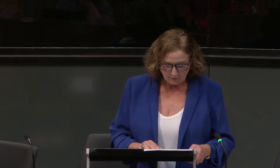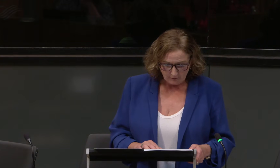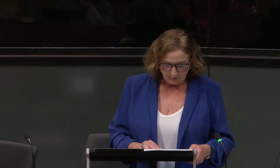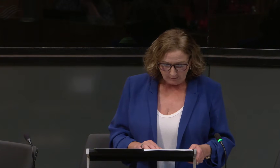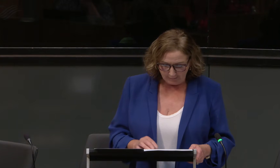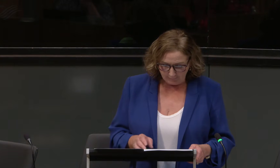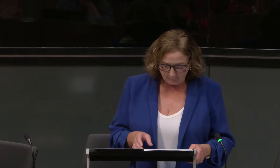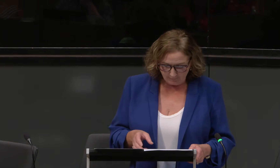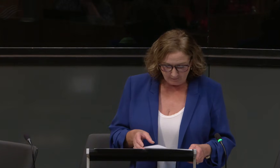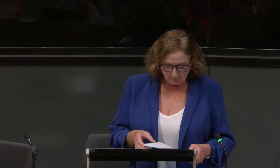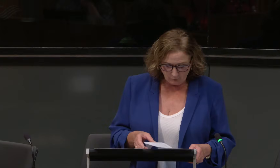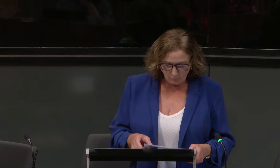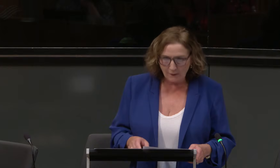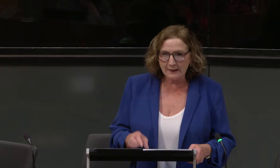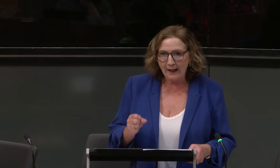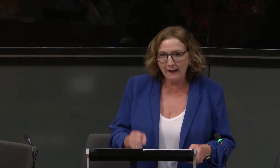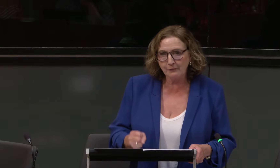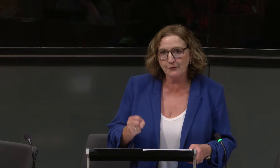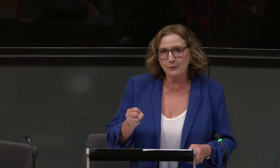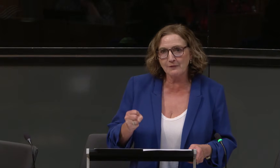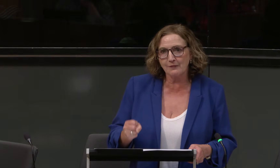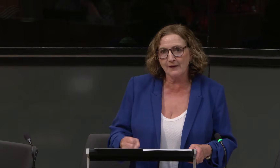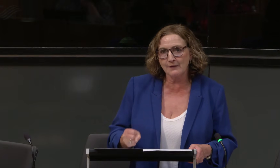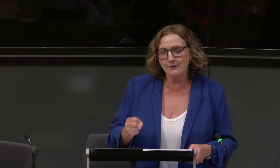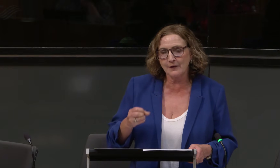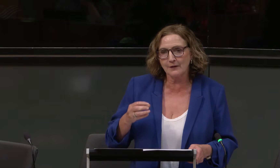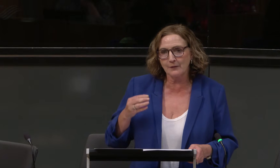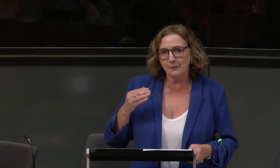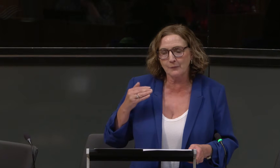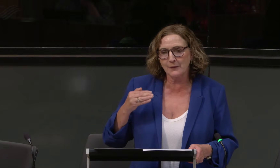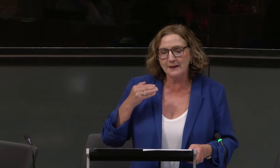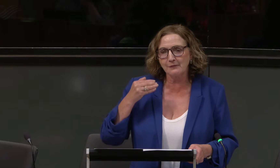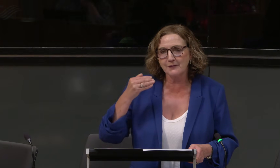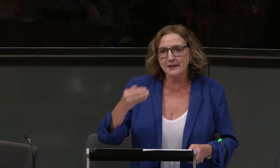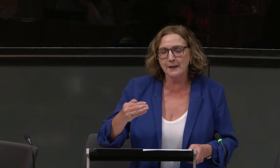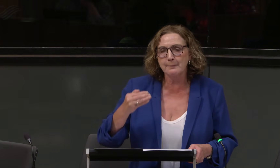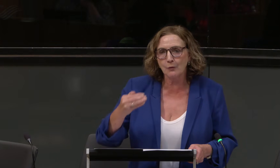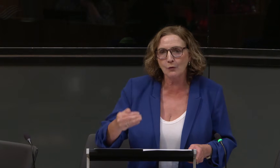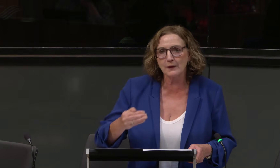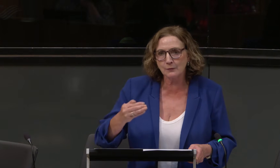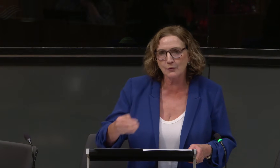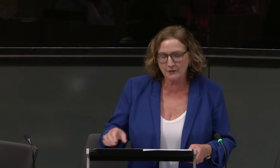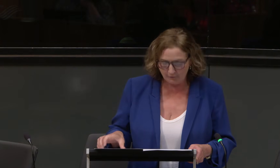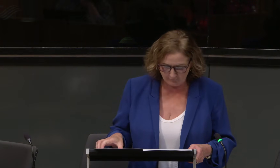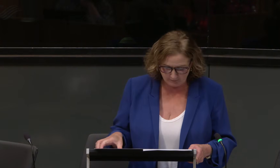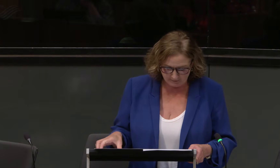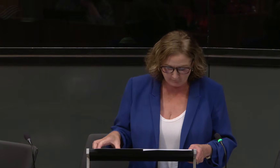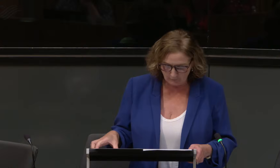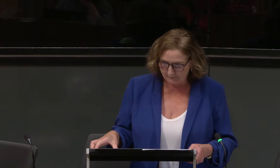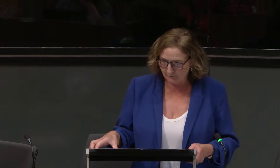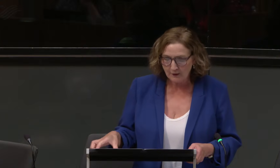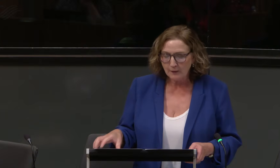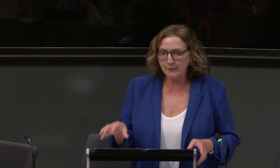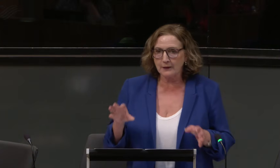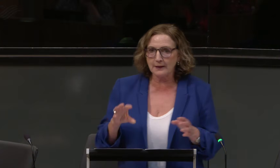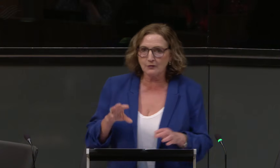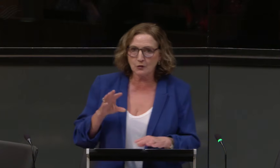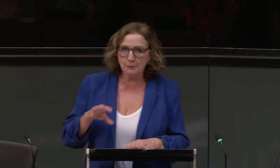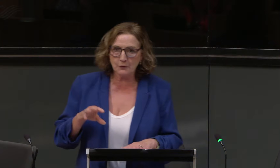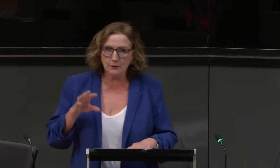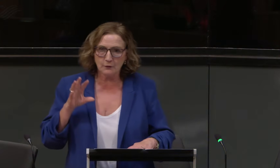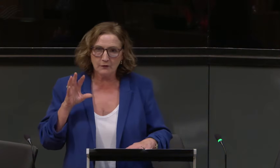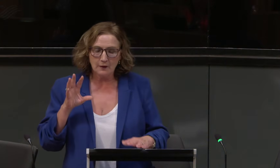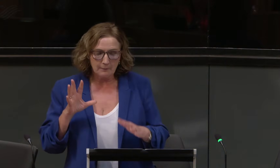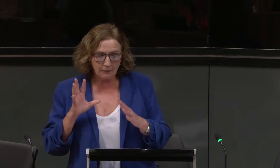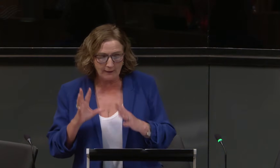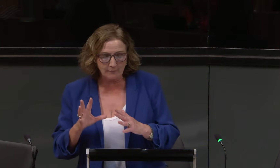purpose. We have to get more inward investment into Wales. But unless you